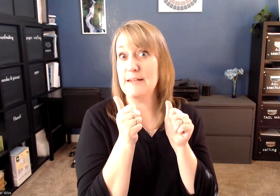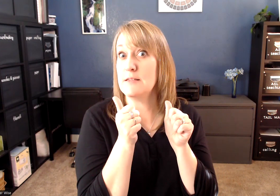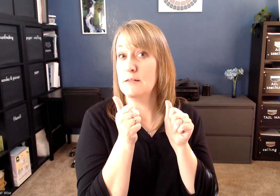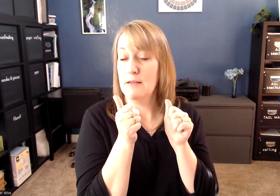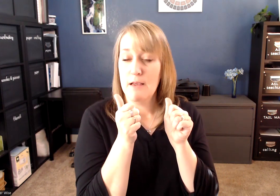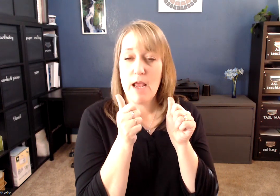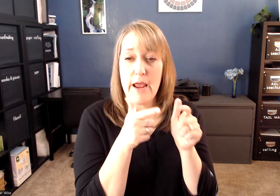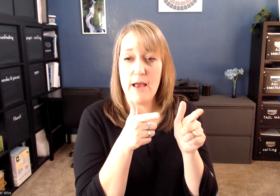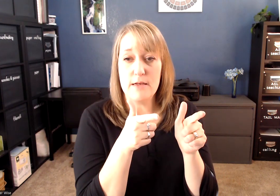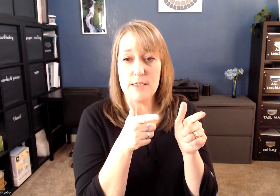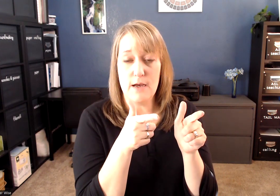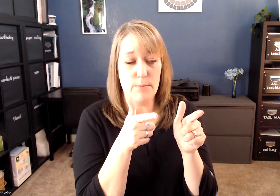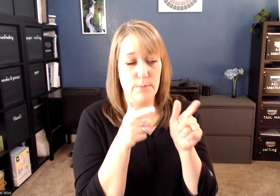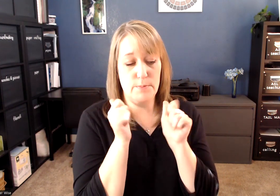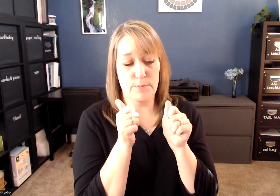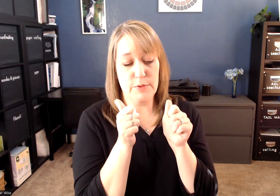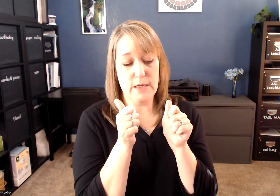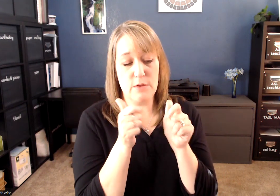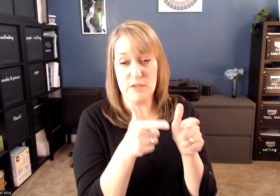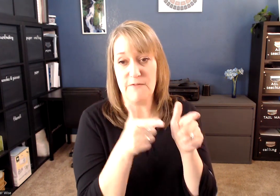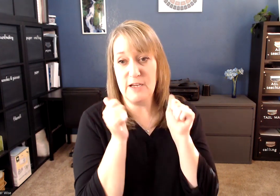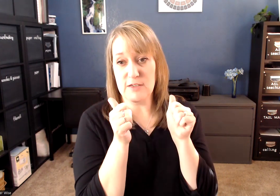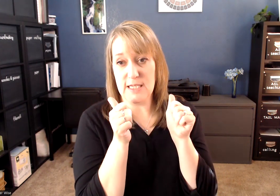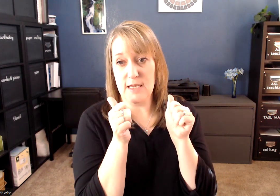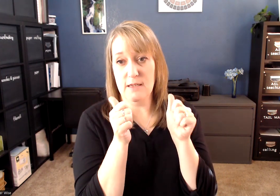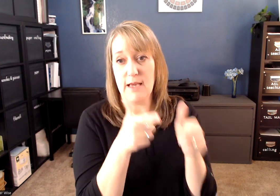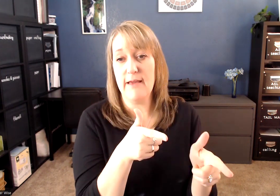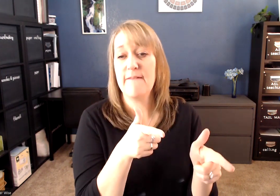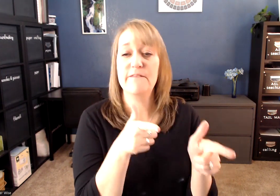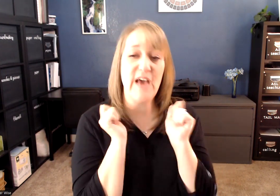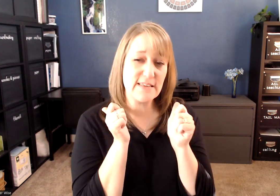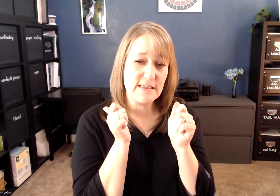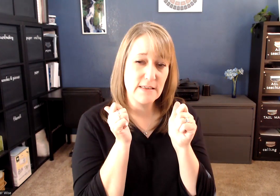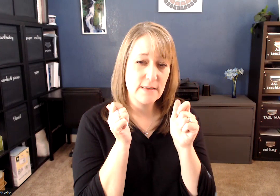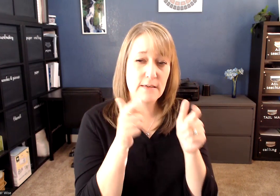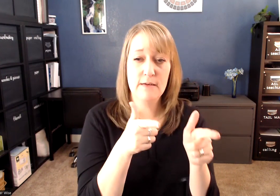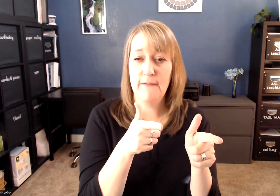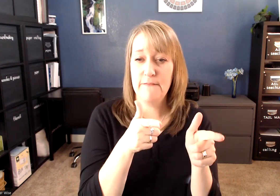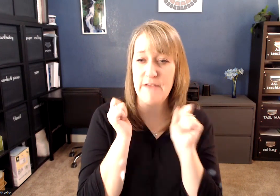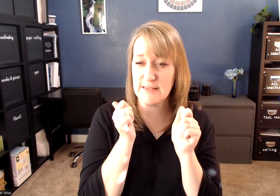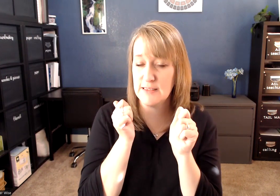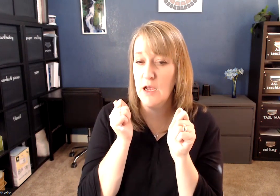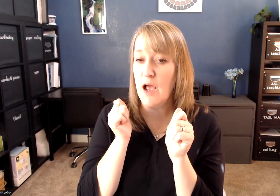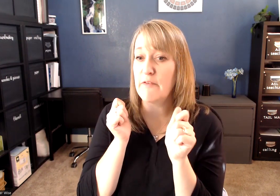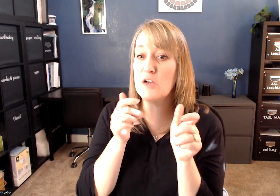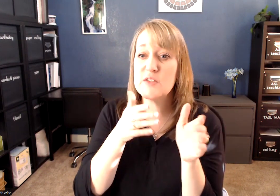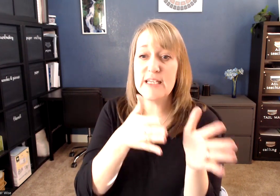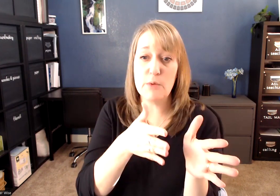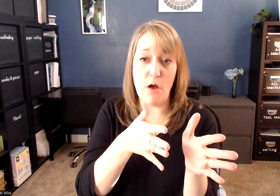fast, and bring those fingers in, okay? Fast, fast. I've also seen it with all